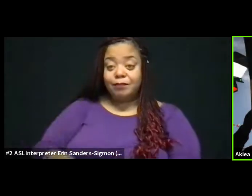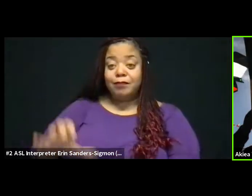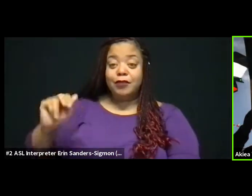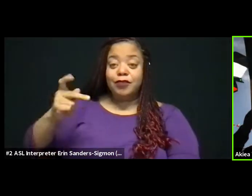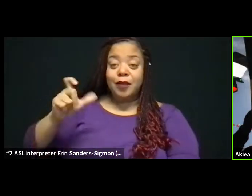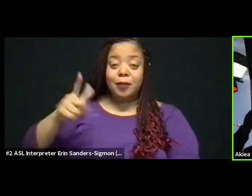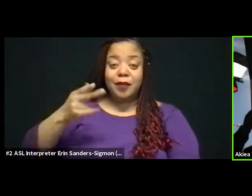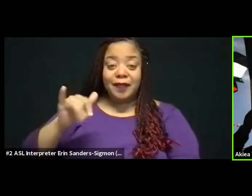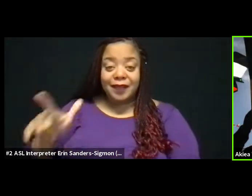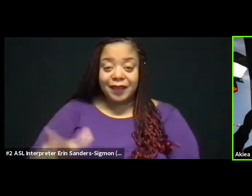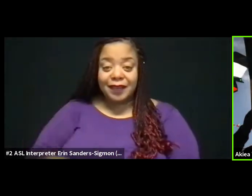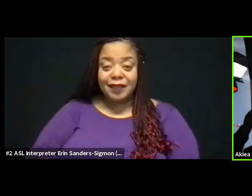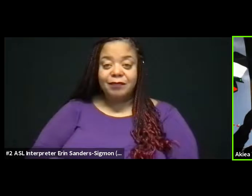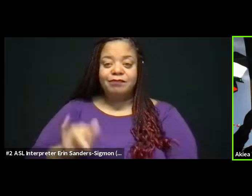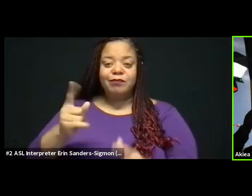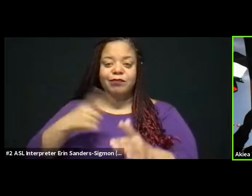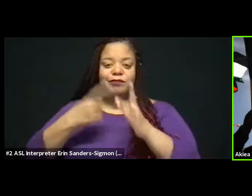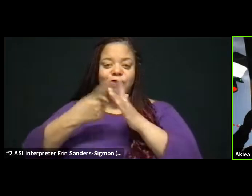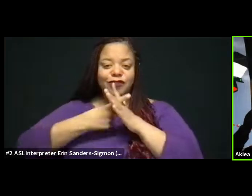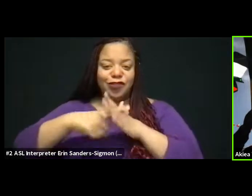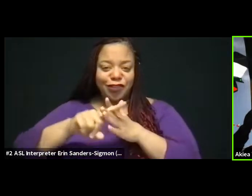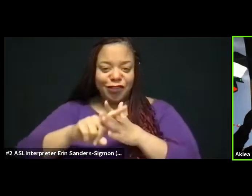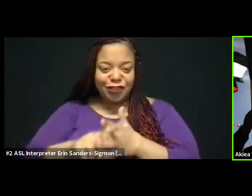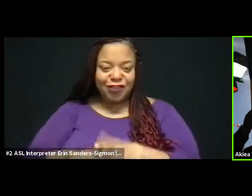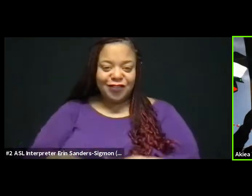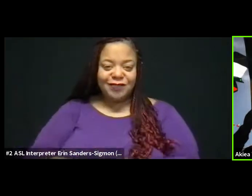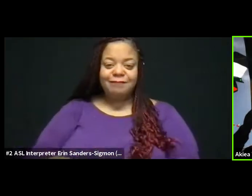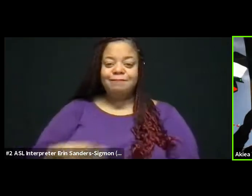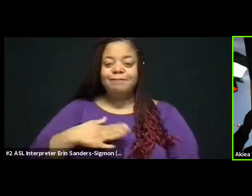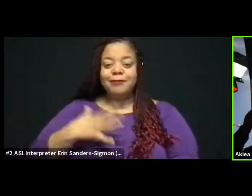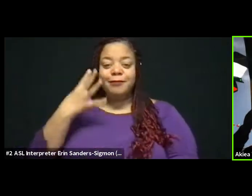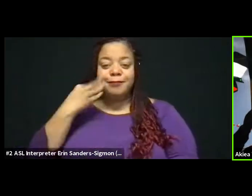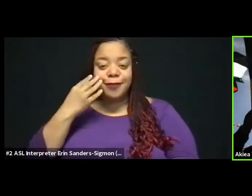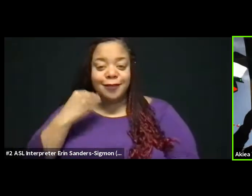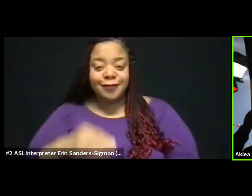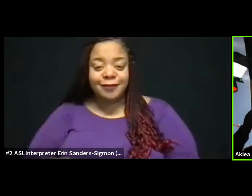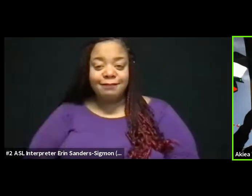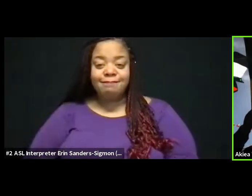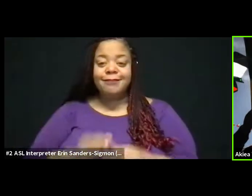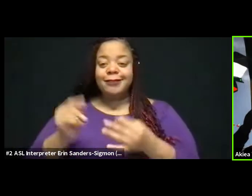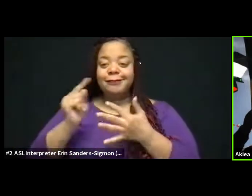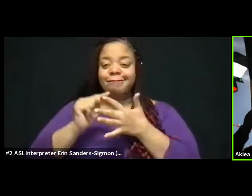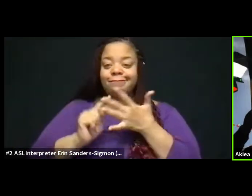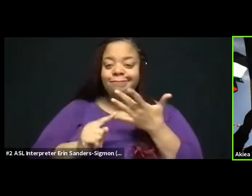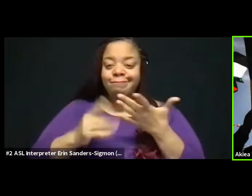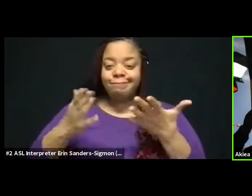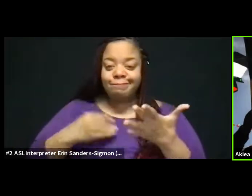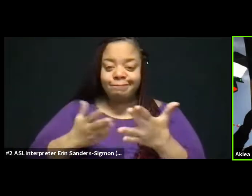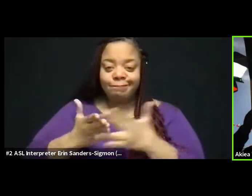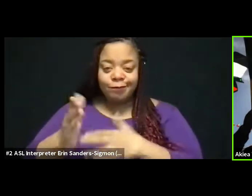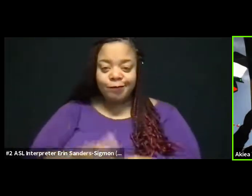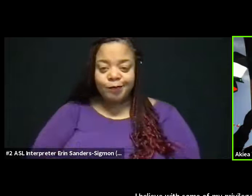I think, my experiences of really understanding